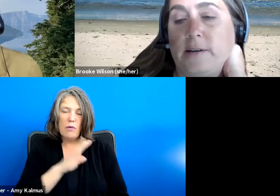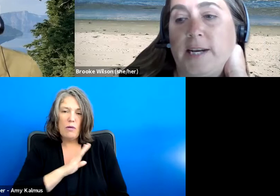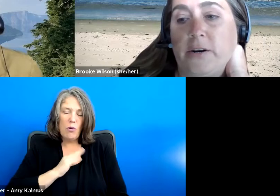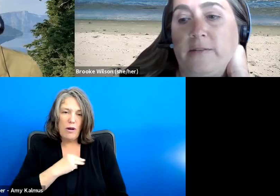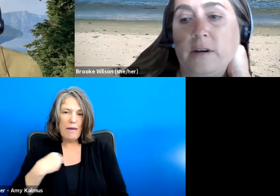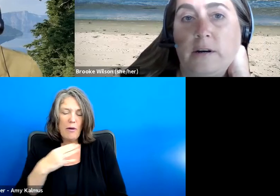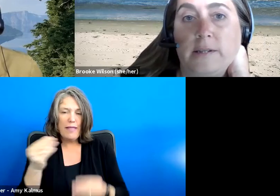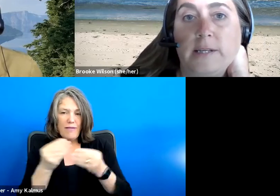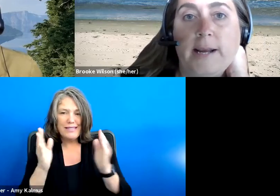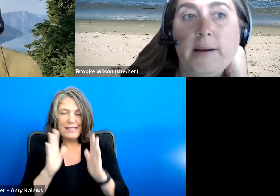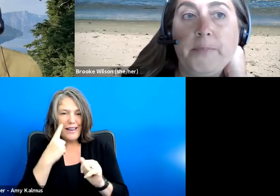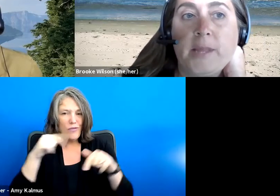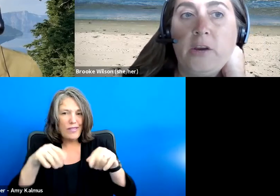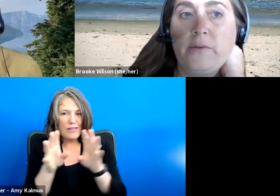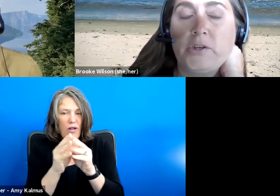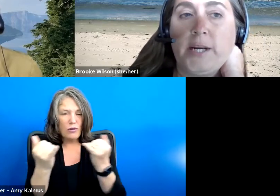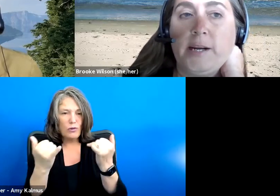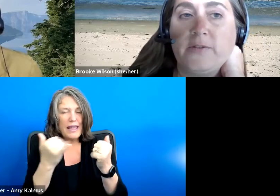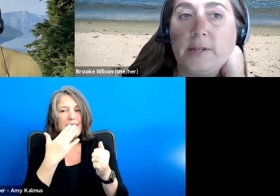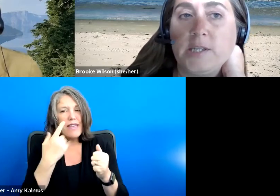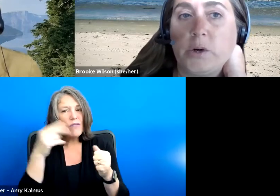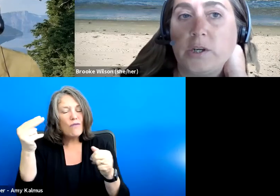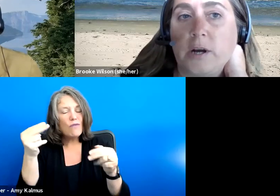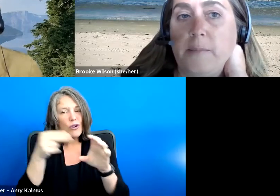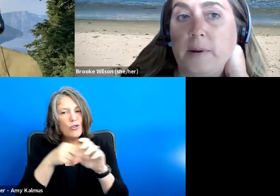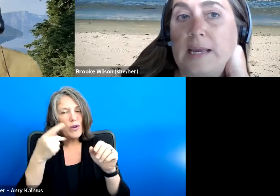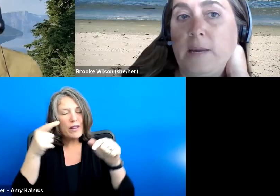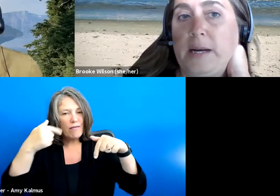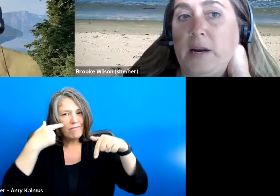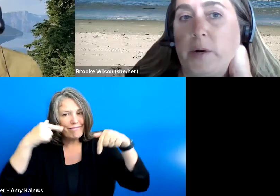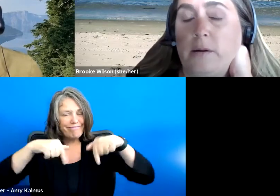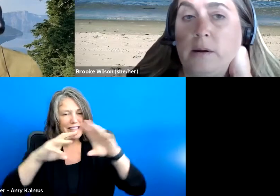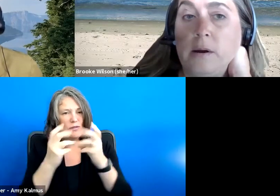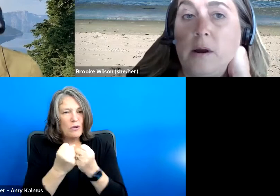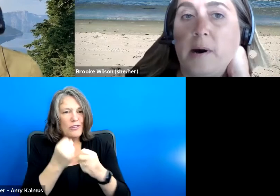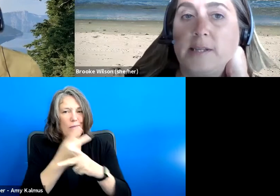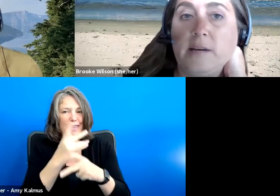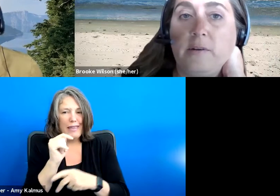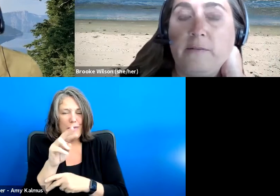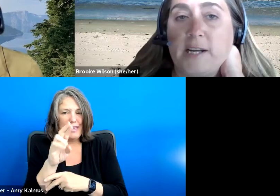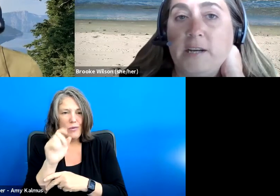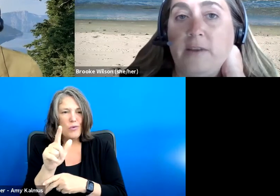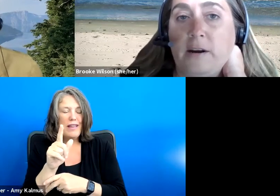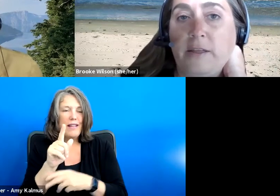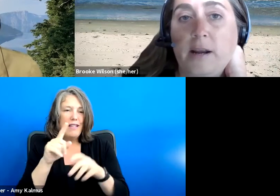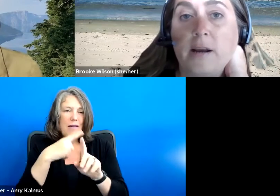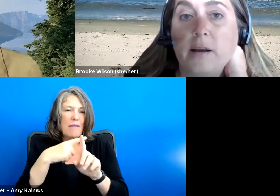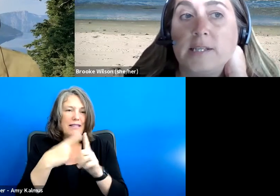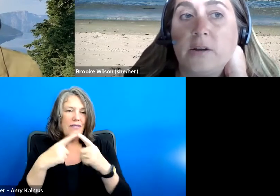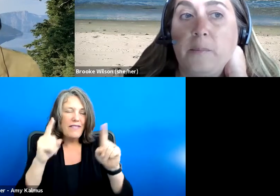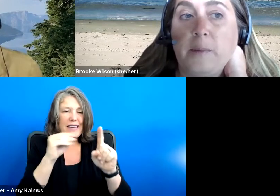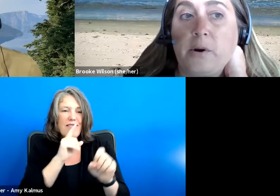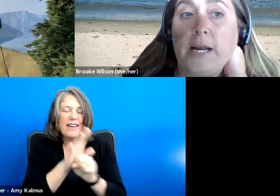the facilitator of the call today. Thank you for joining us for this workshop, Keeping It Real, Positive, Effective, and